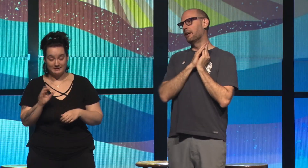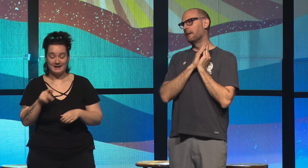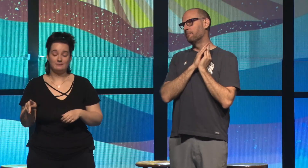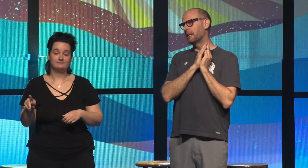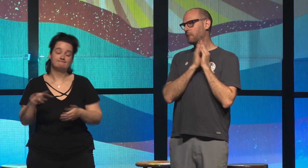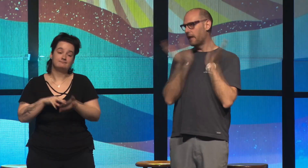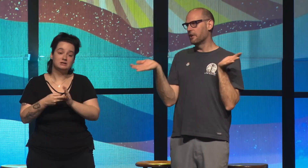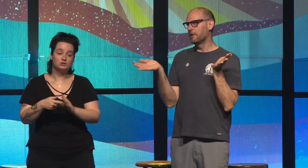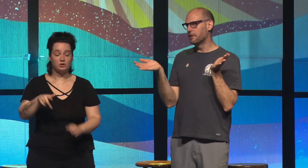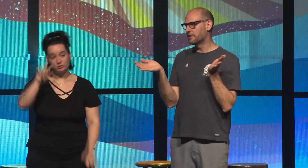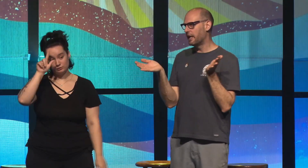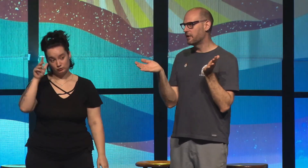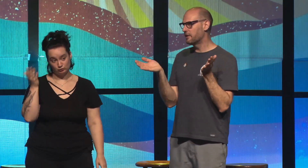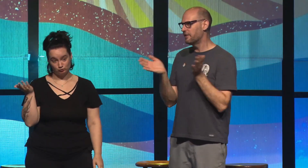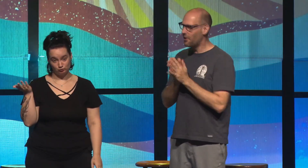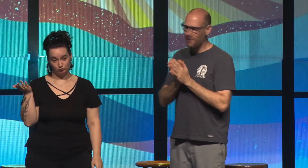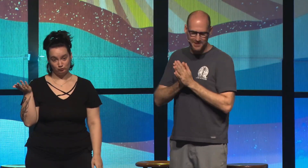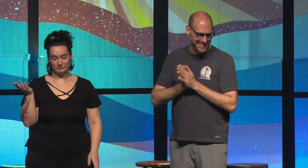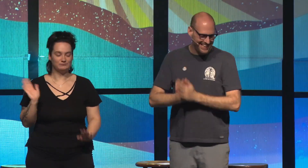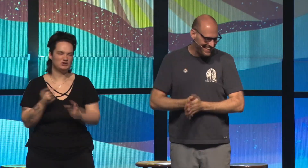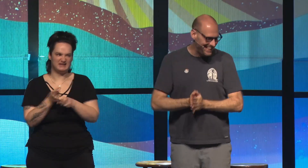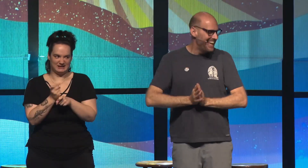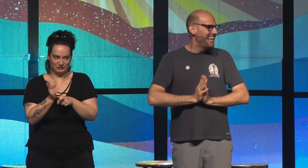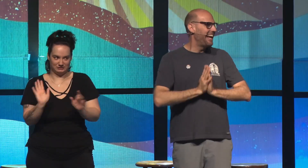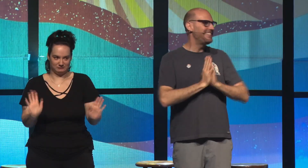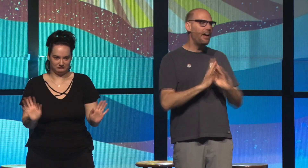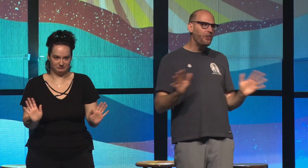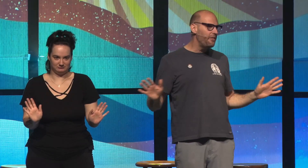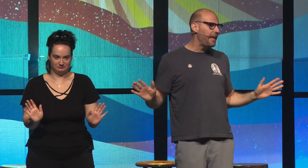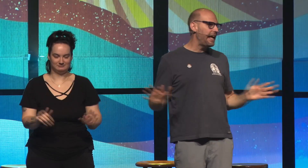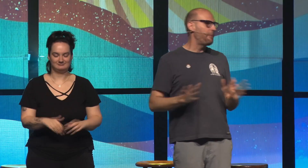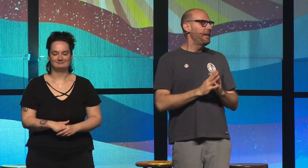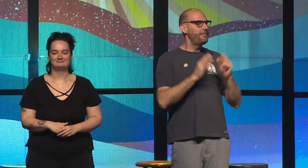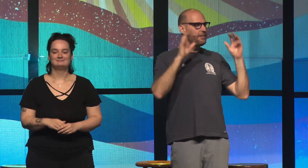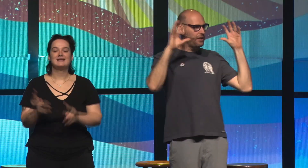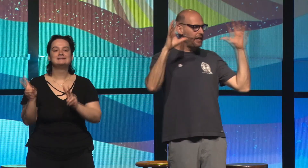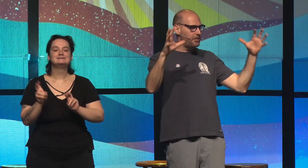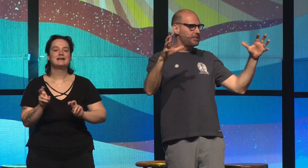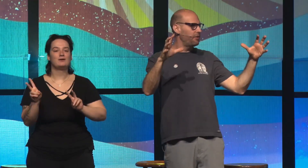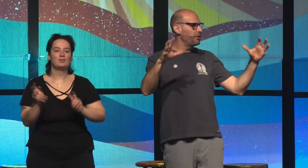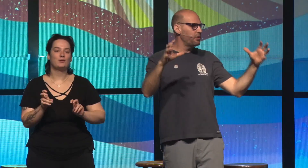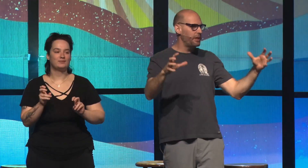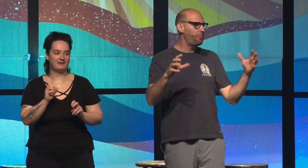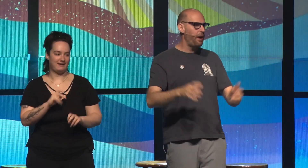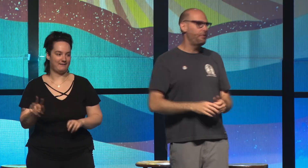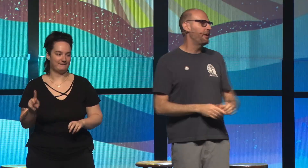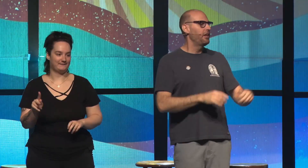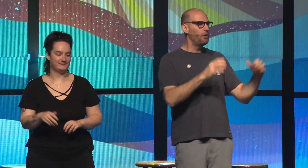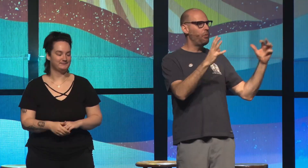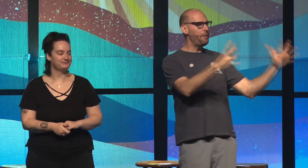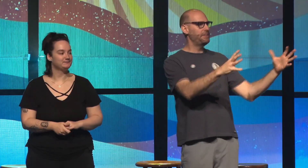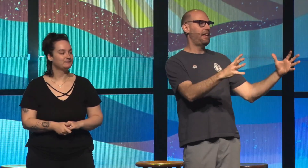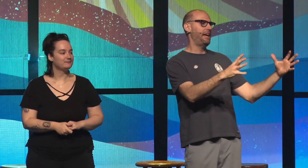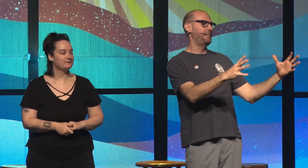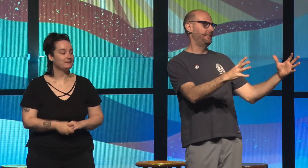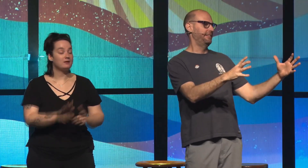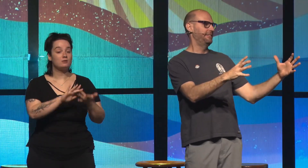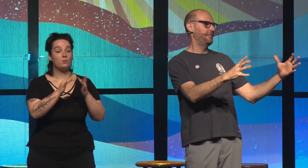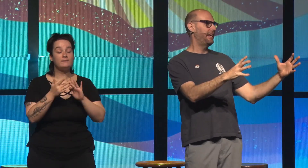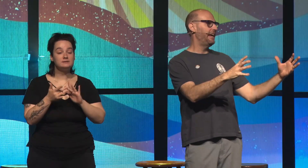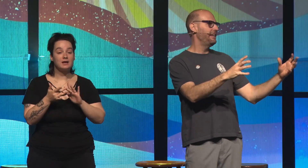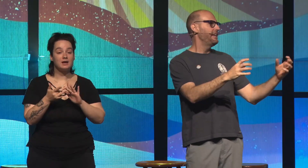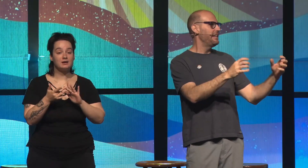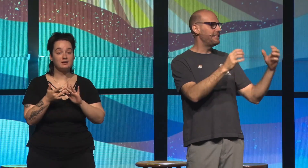loser. That's what I heard her say earlier. No, I'm just kidding. Download that app. Okay, just a real quick primer. The